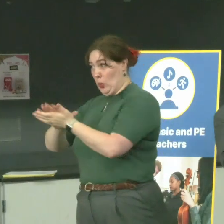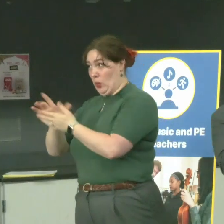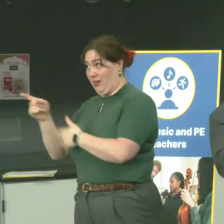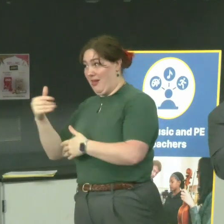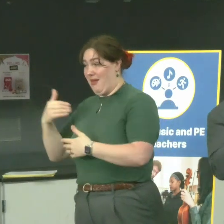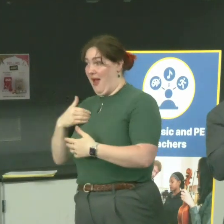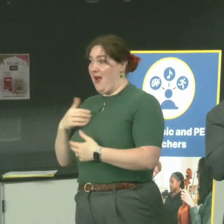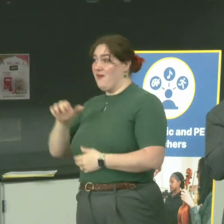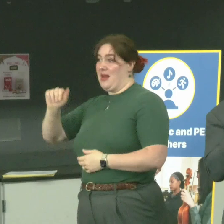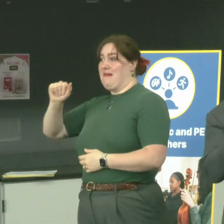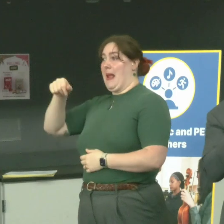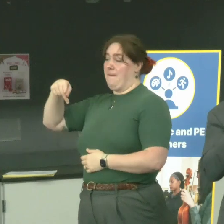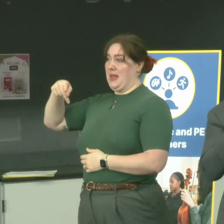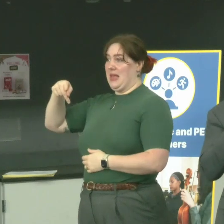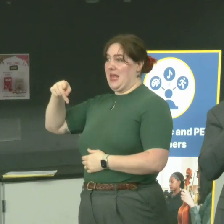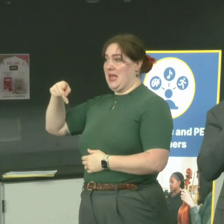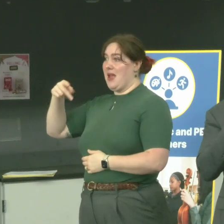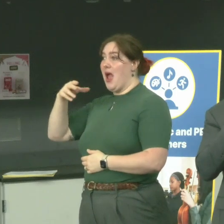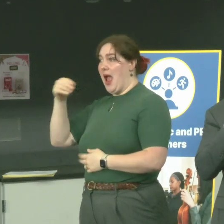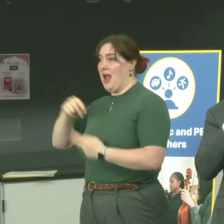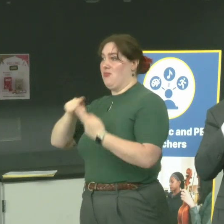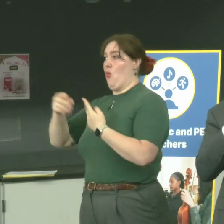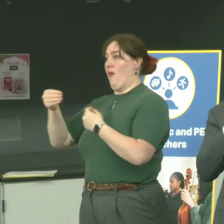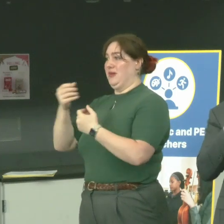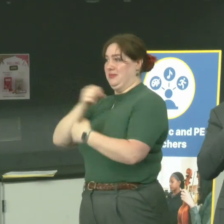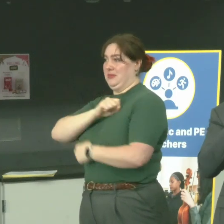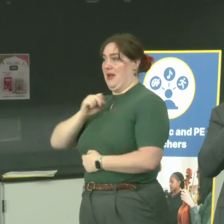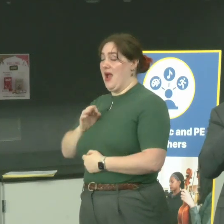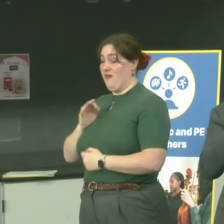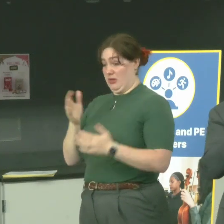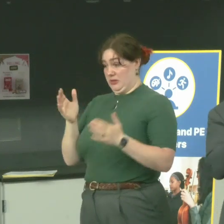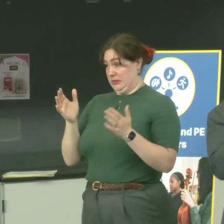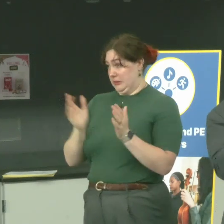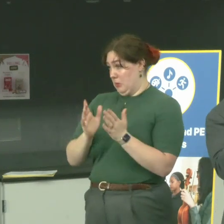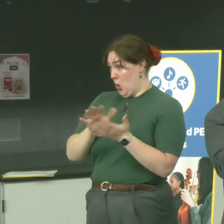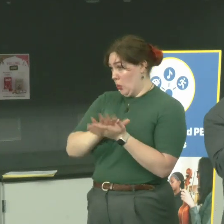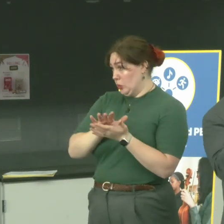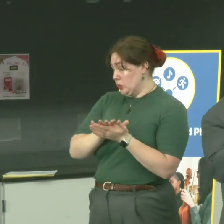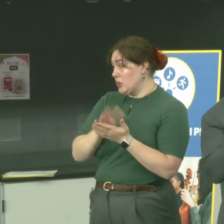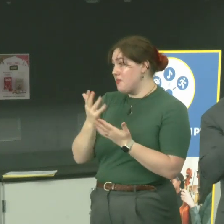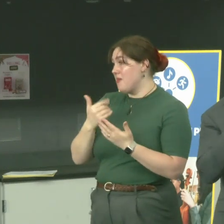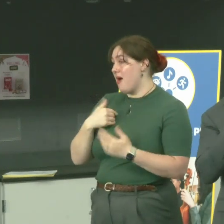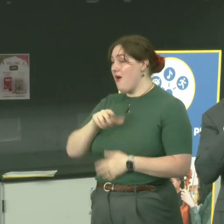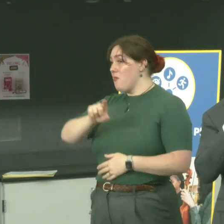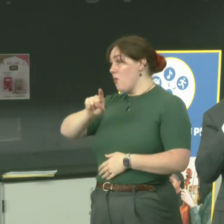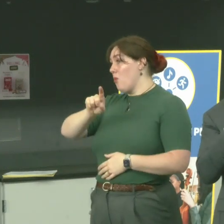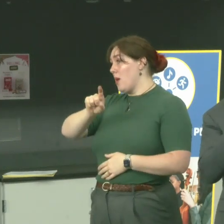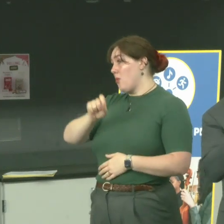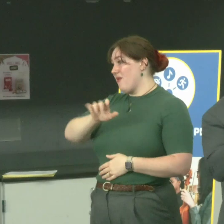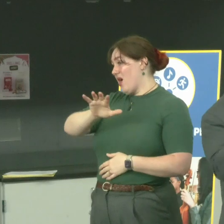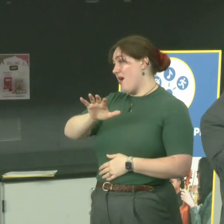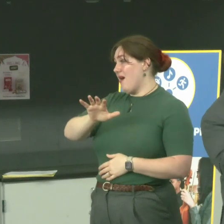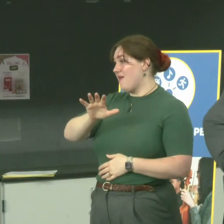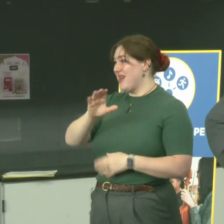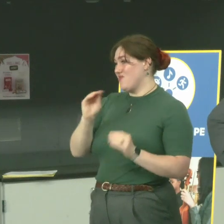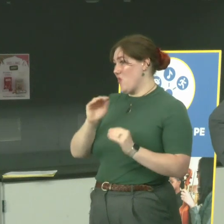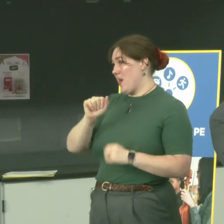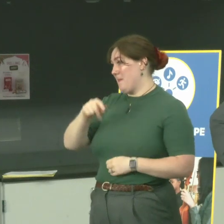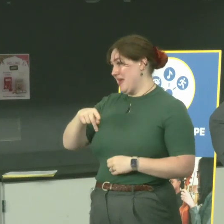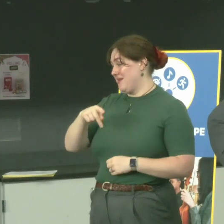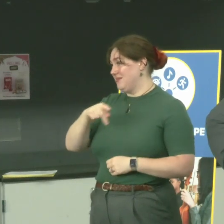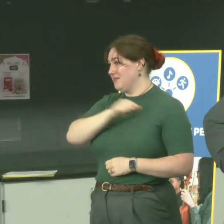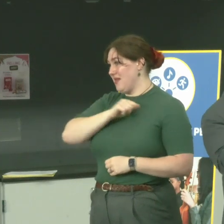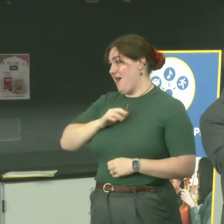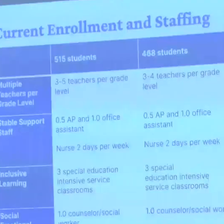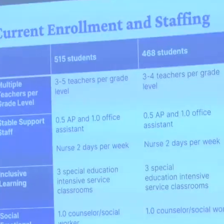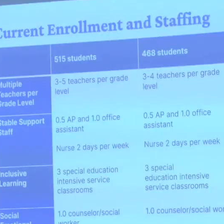an AP and office staff. The schools that are smaller may have 0.5 office staff and no AP. If you look at